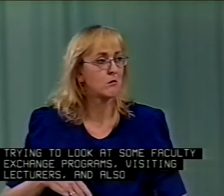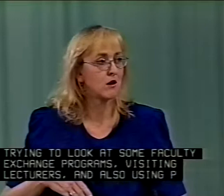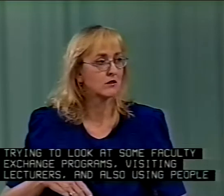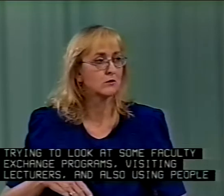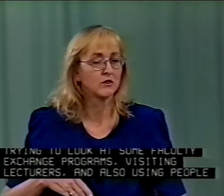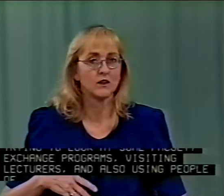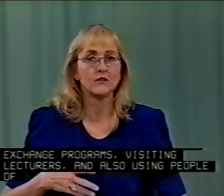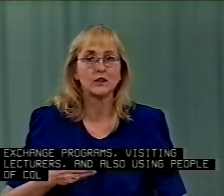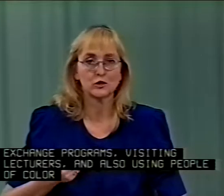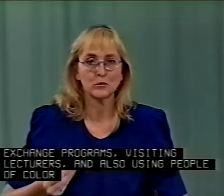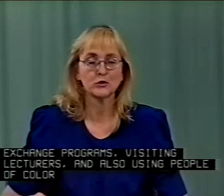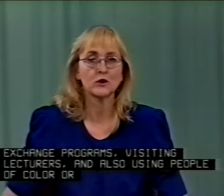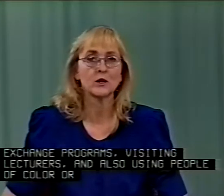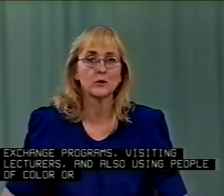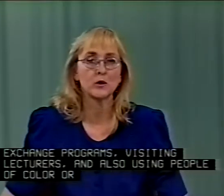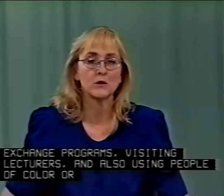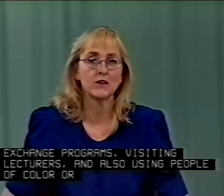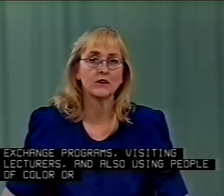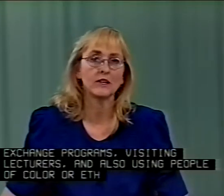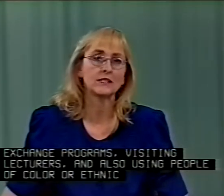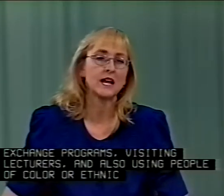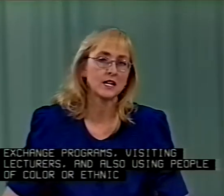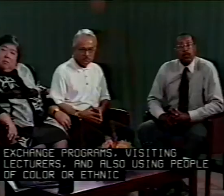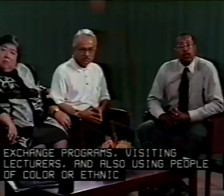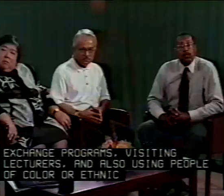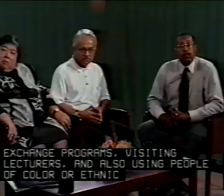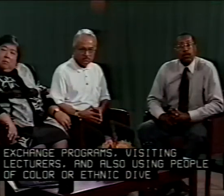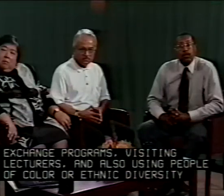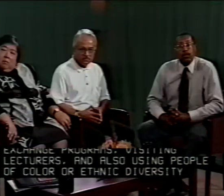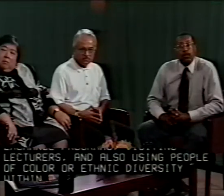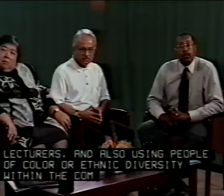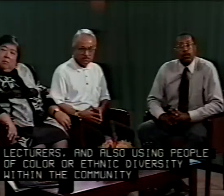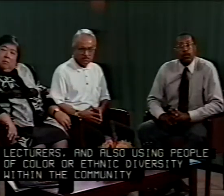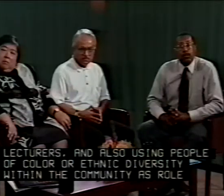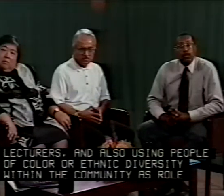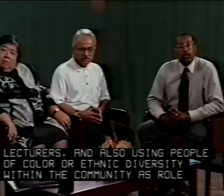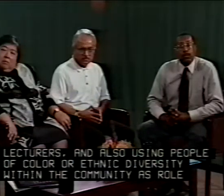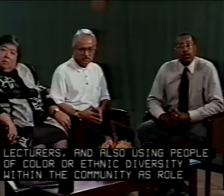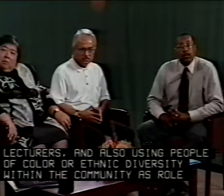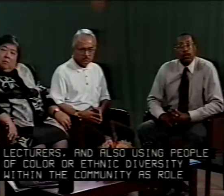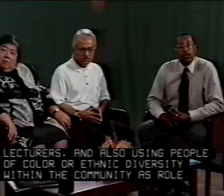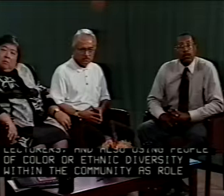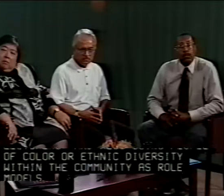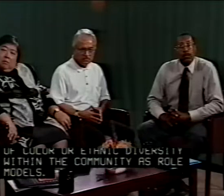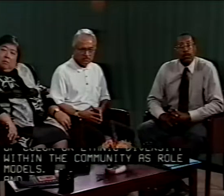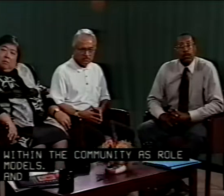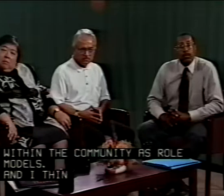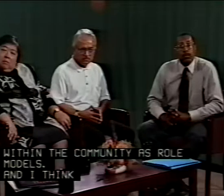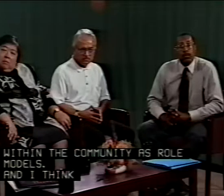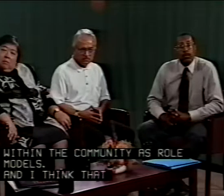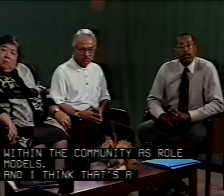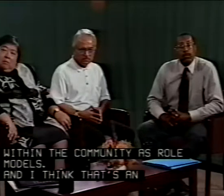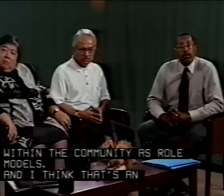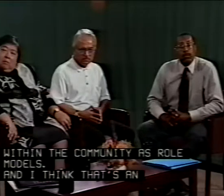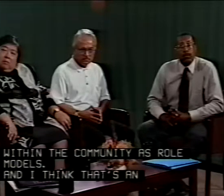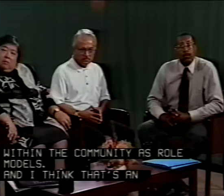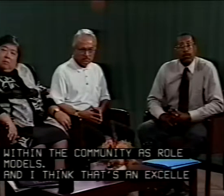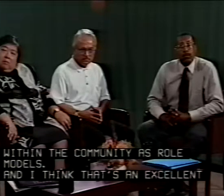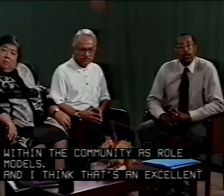models within the interpreter training program. And I think that's an excellent topic that we will be discussing. Jan, Glenn,